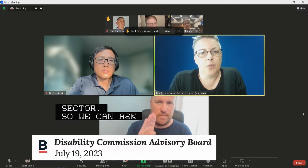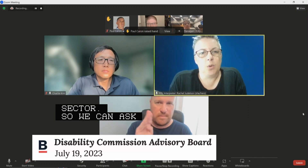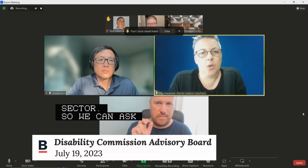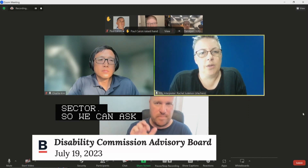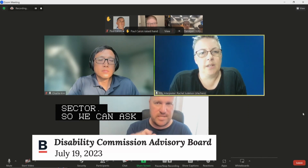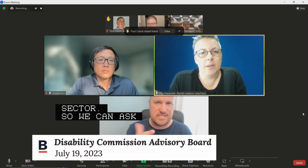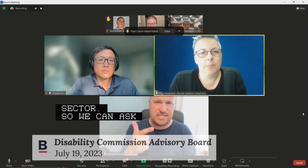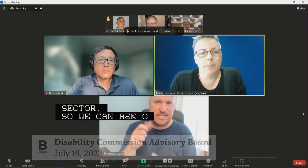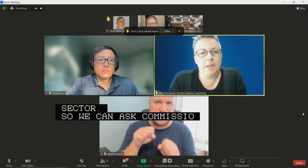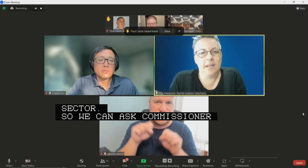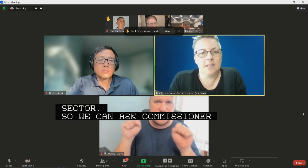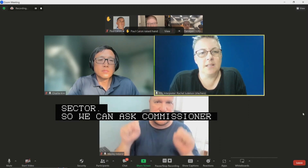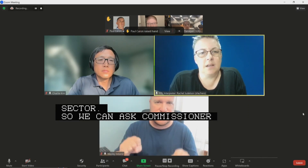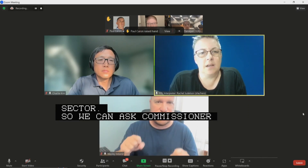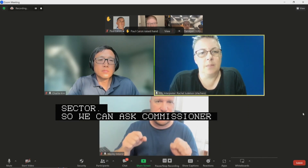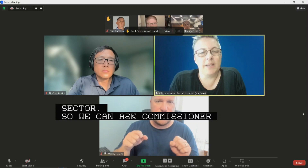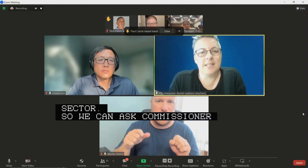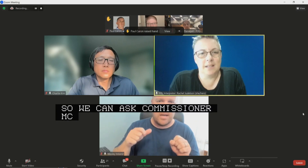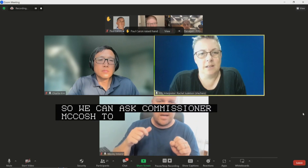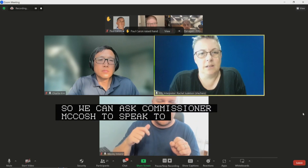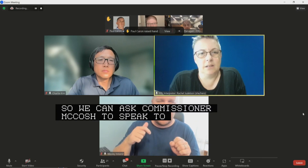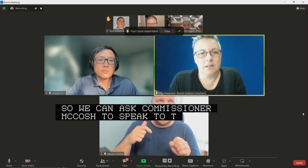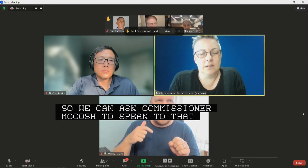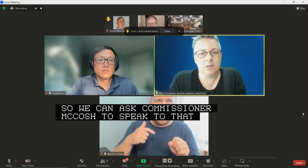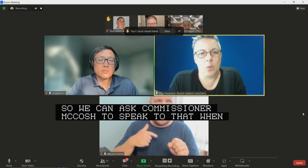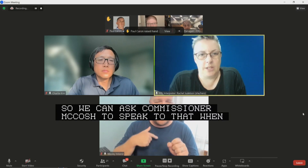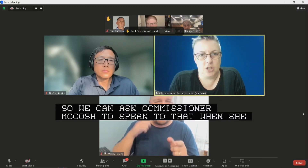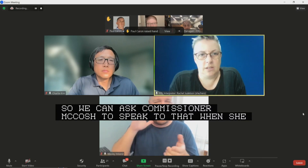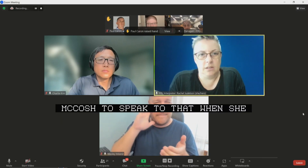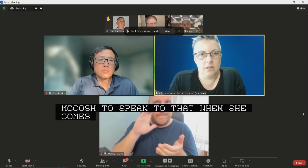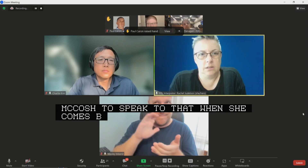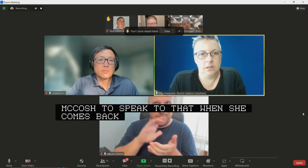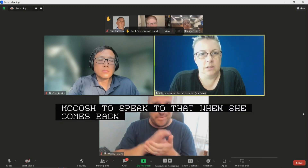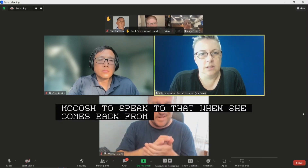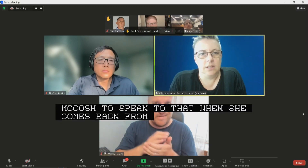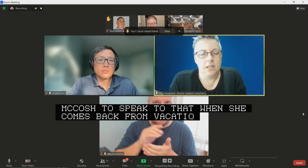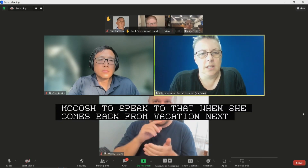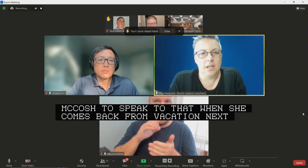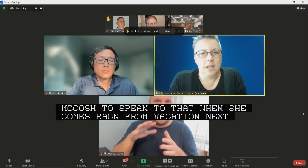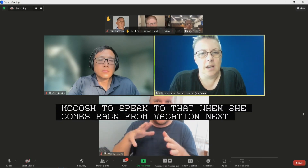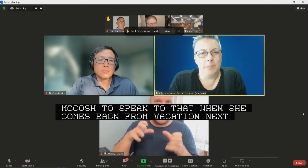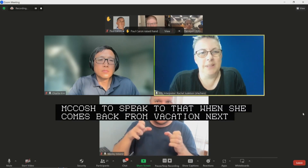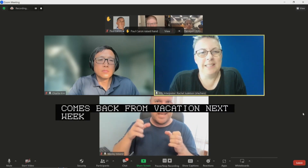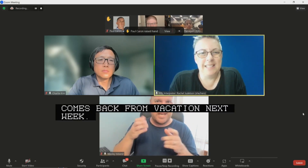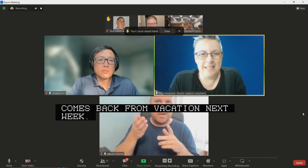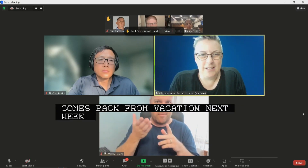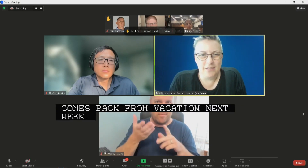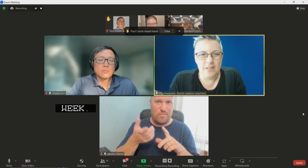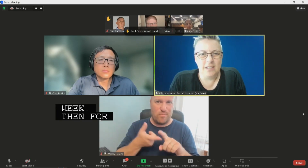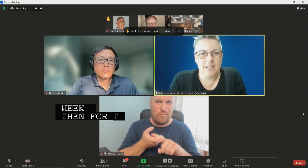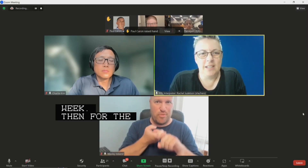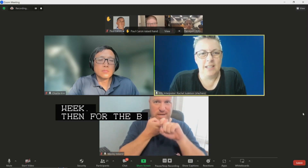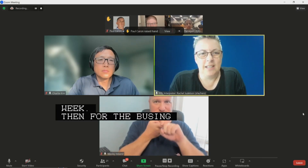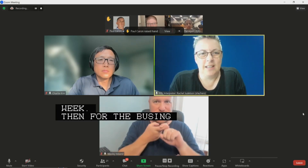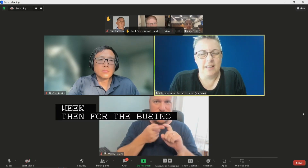And then for the BPS busing question, I